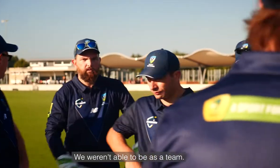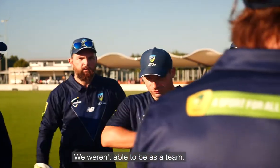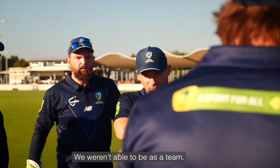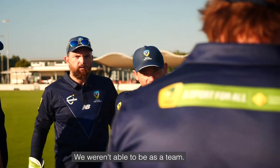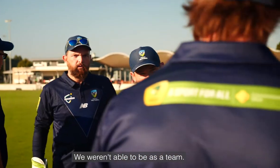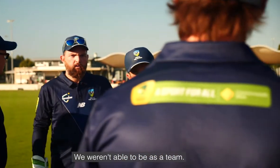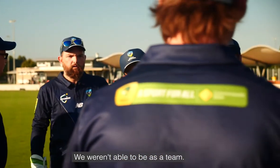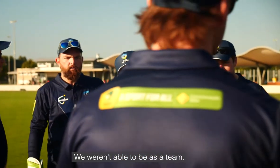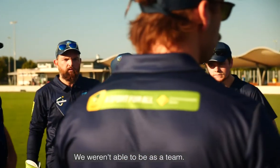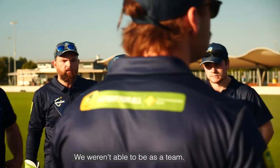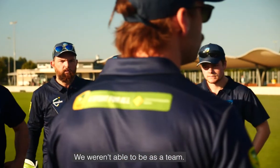able to, you know, be as a team.